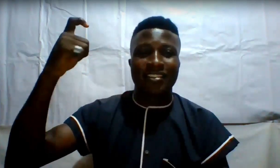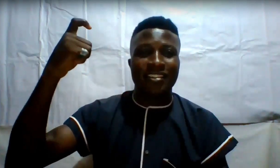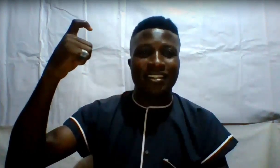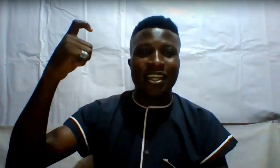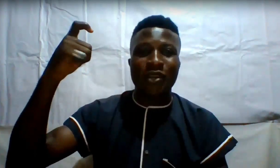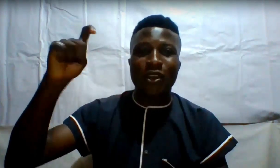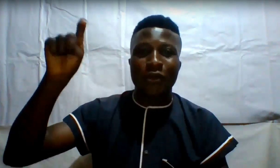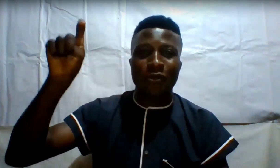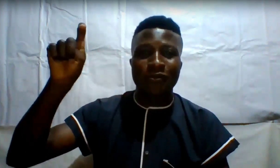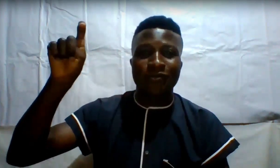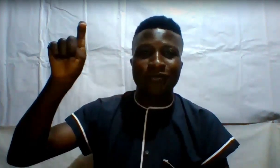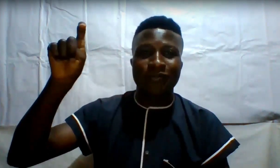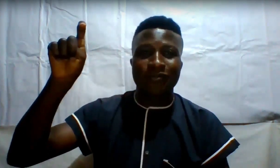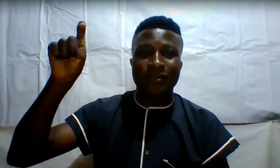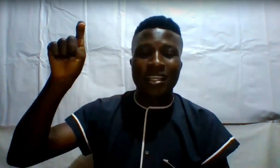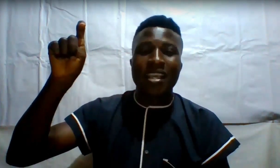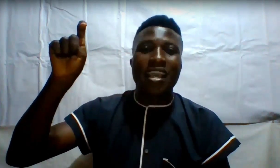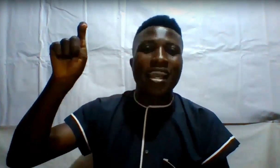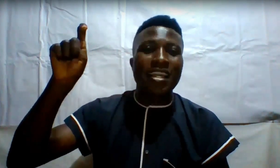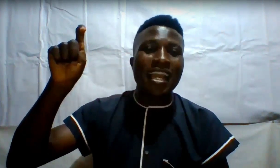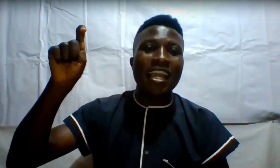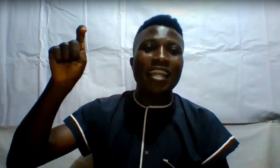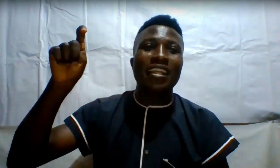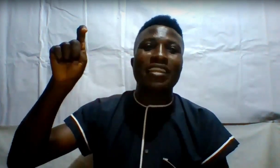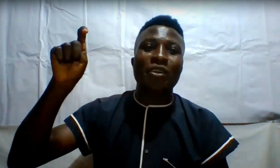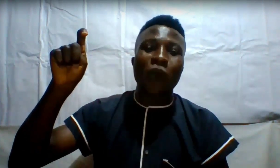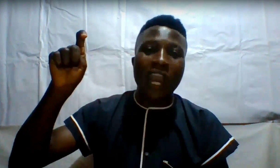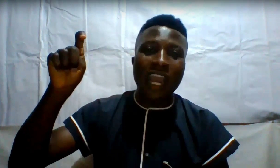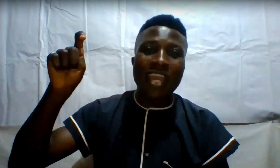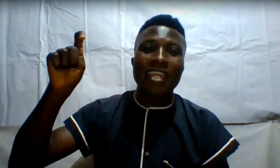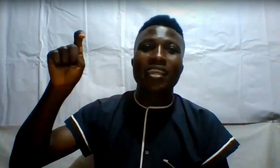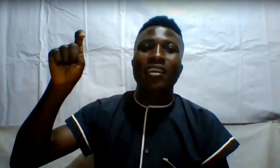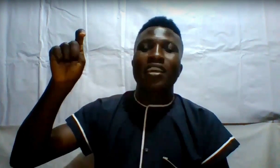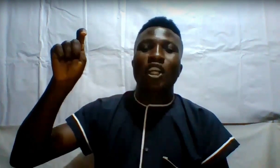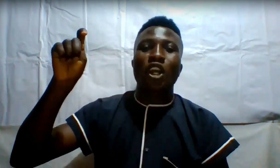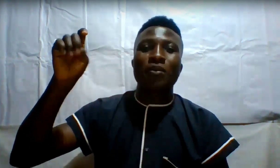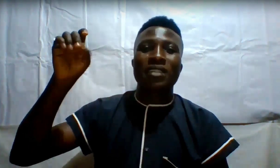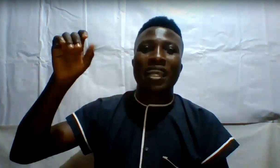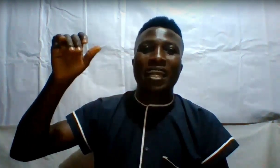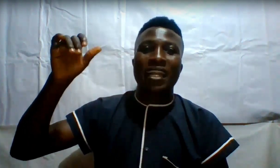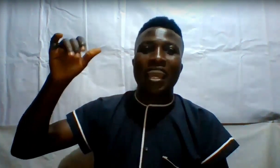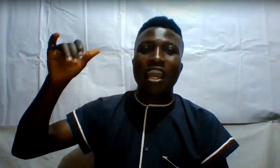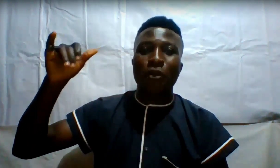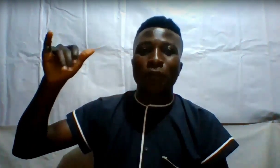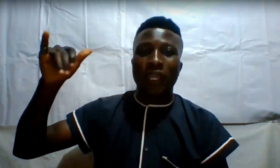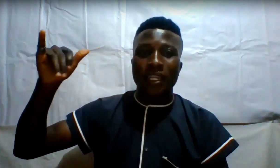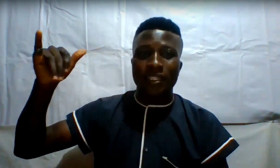then letter Y comes like an airplane, like this. Vroom.